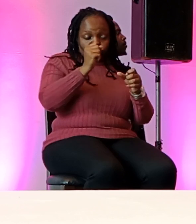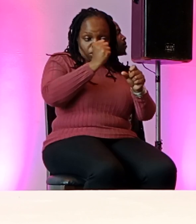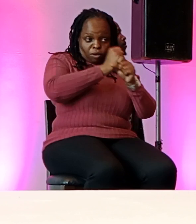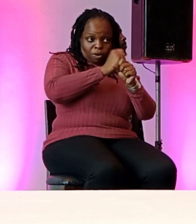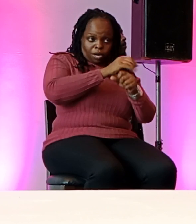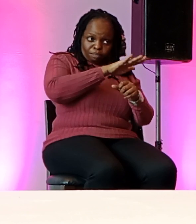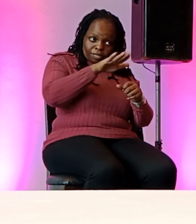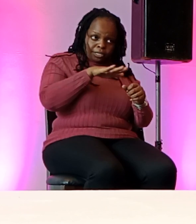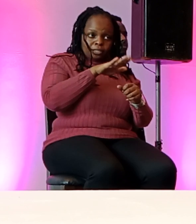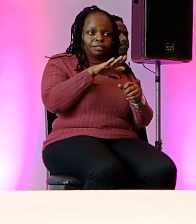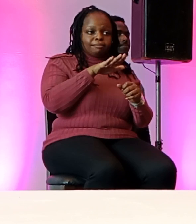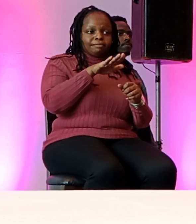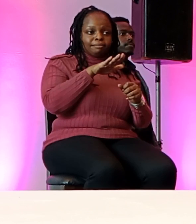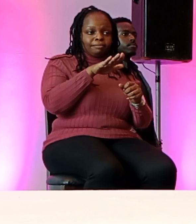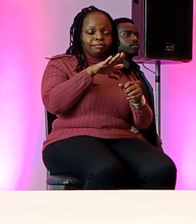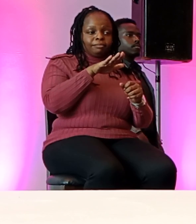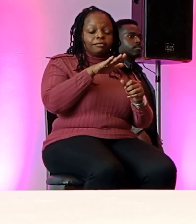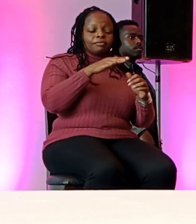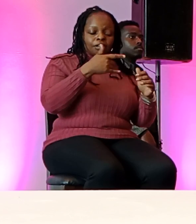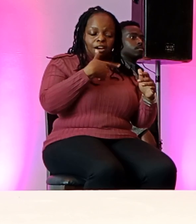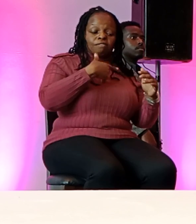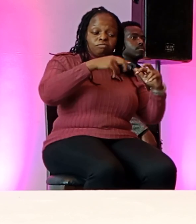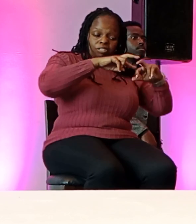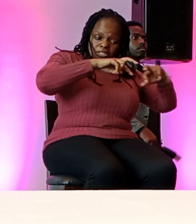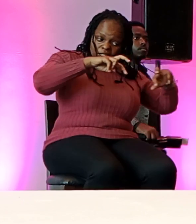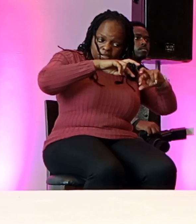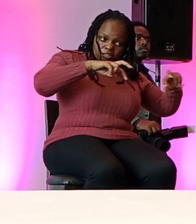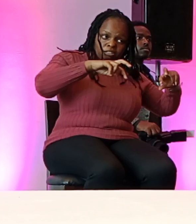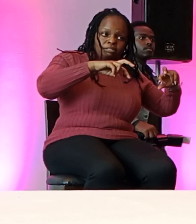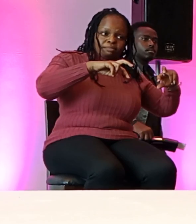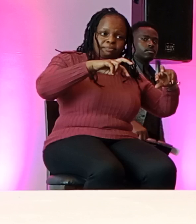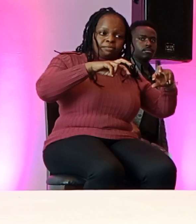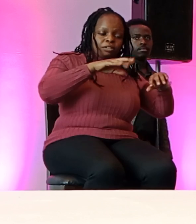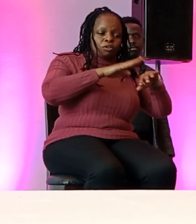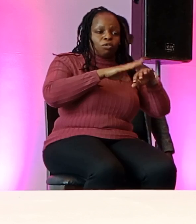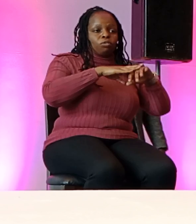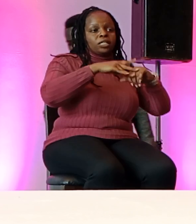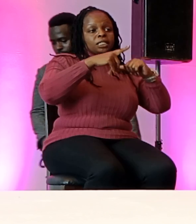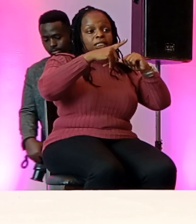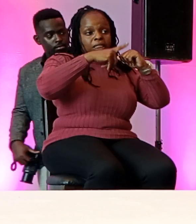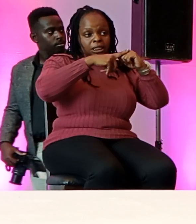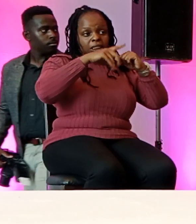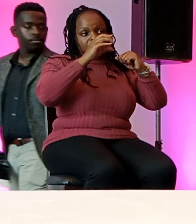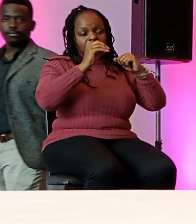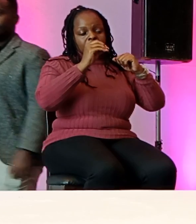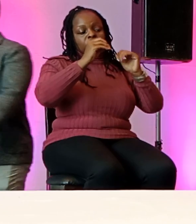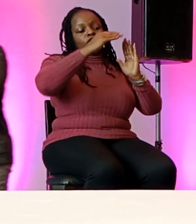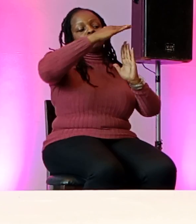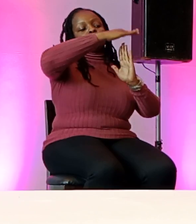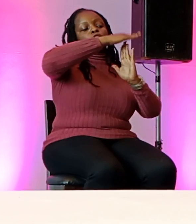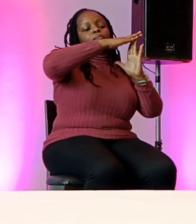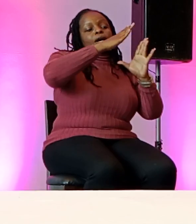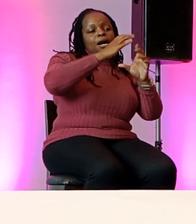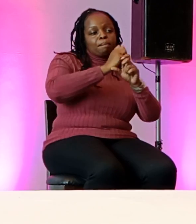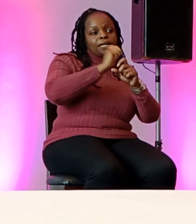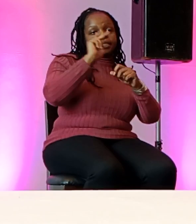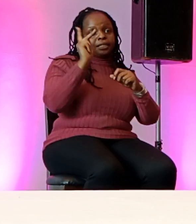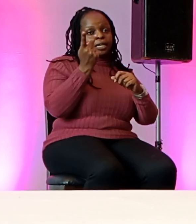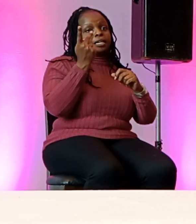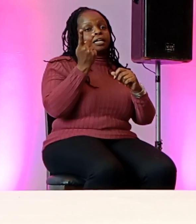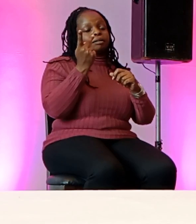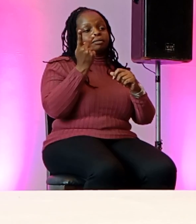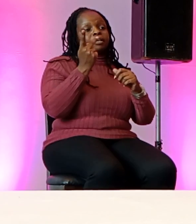workplace, a research done on 60 top companies in Kenya